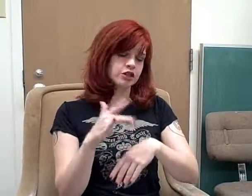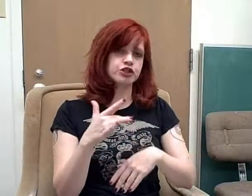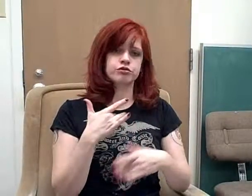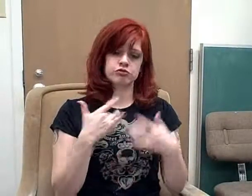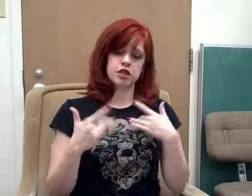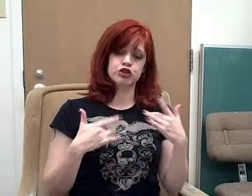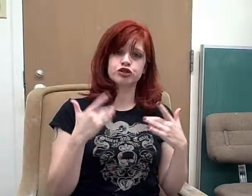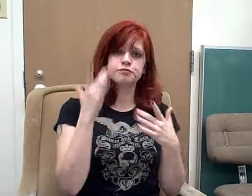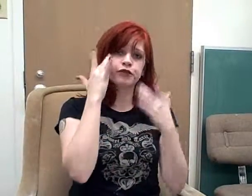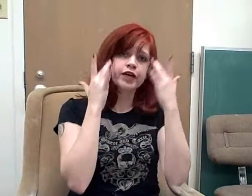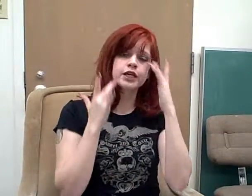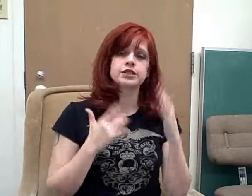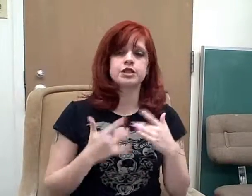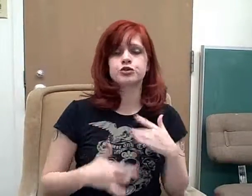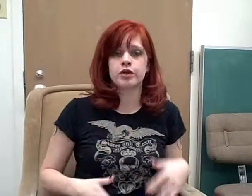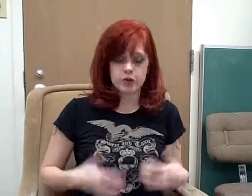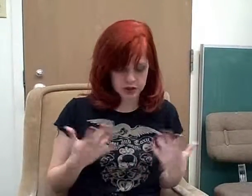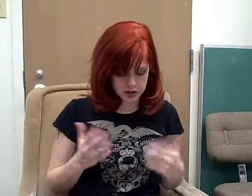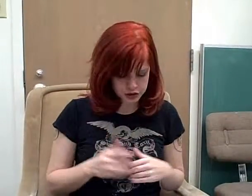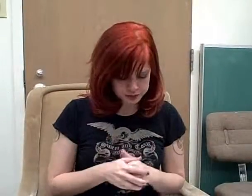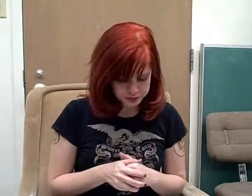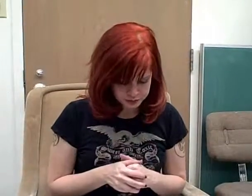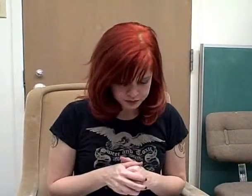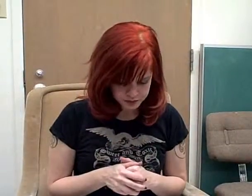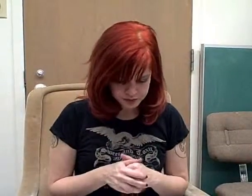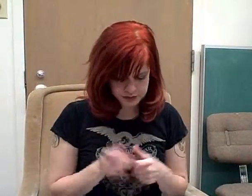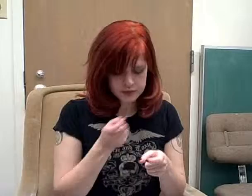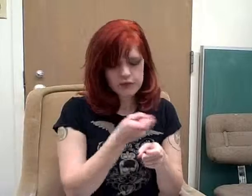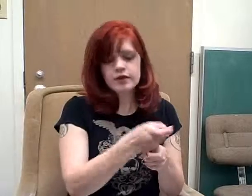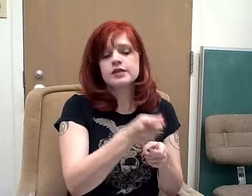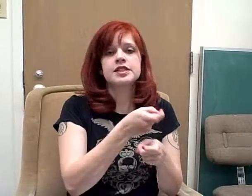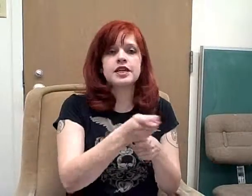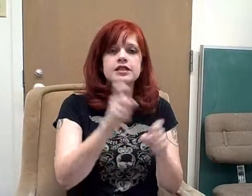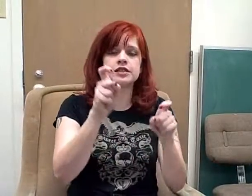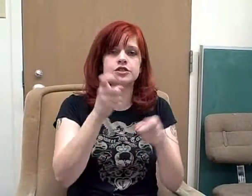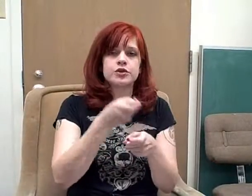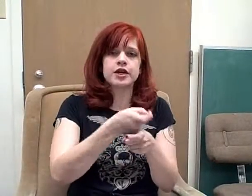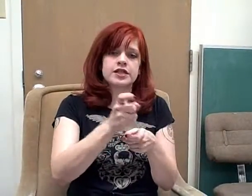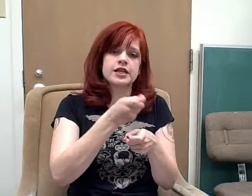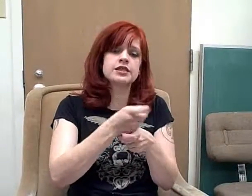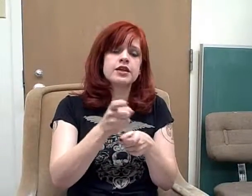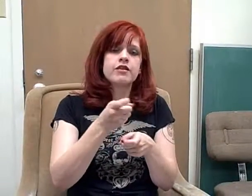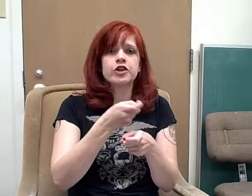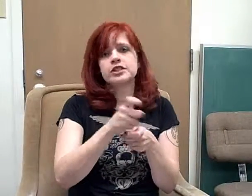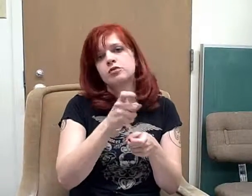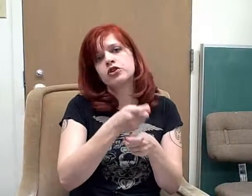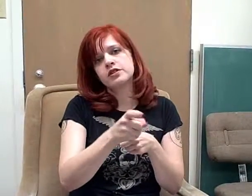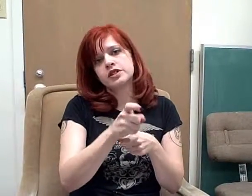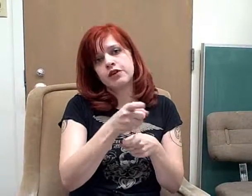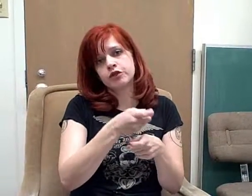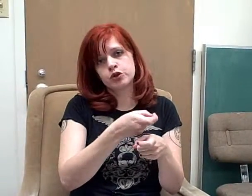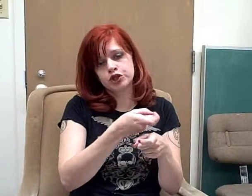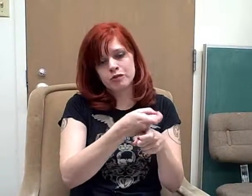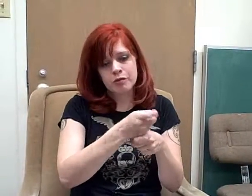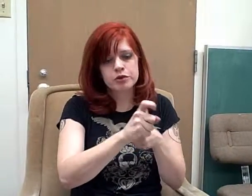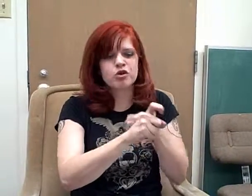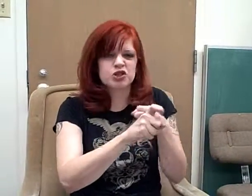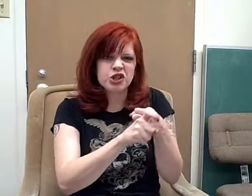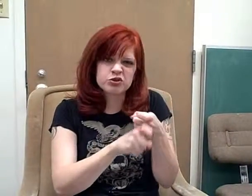touch your face, touch whatever you want to touch. Tease is 2 X hands, very similar to the sign for torture, but remember torture goes